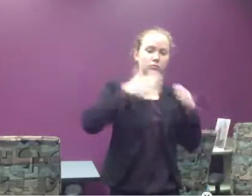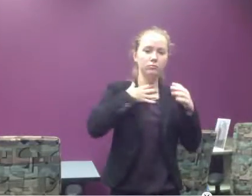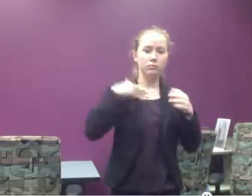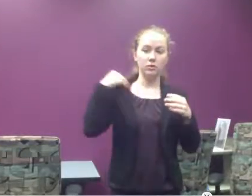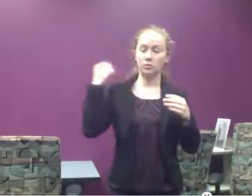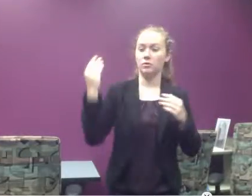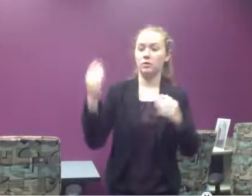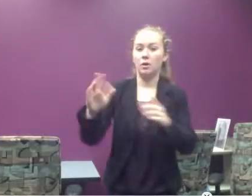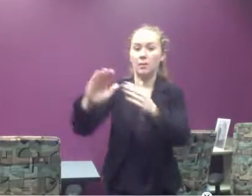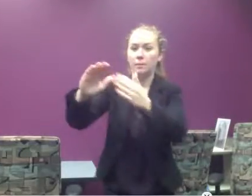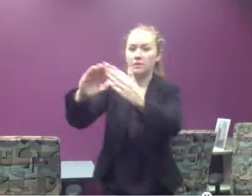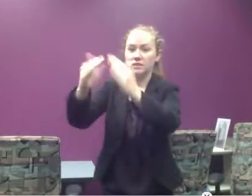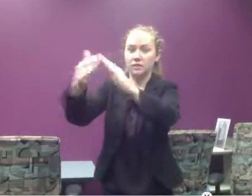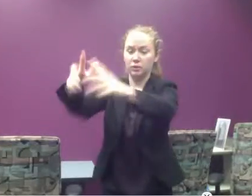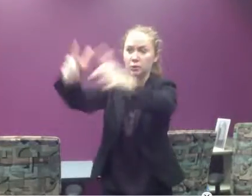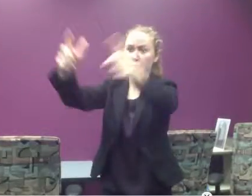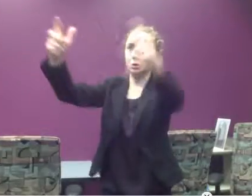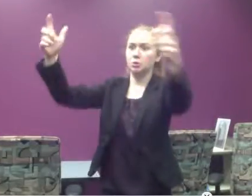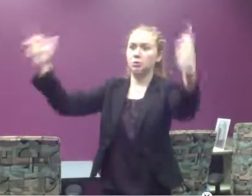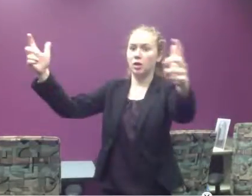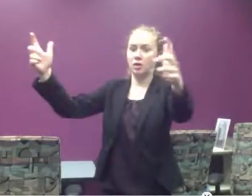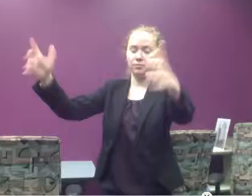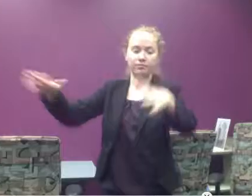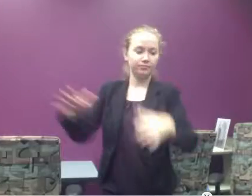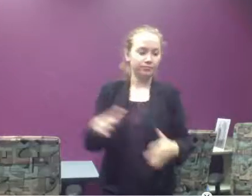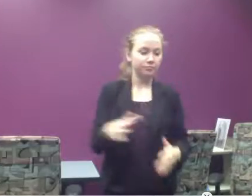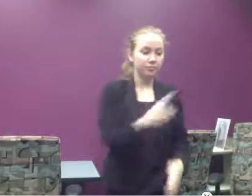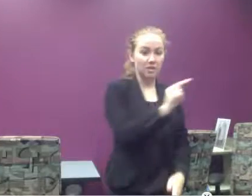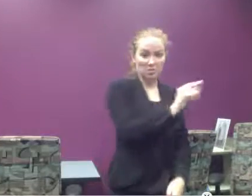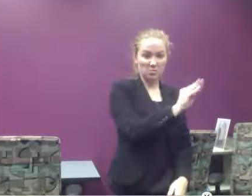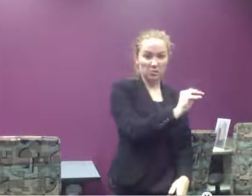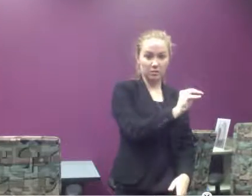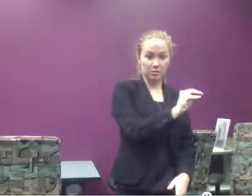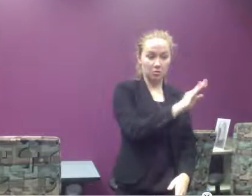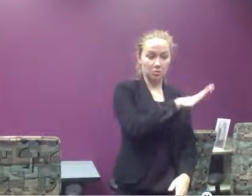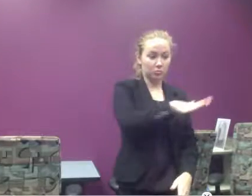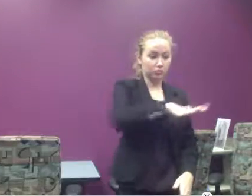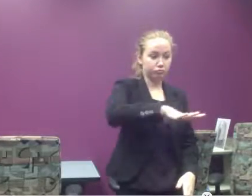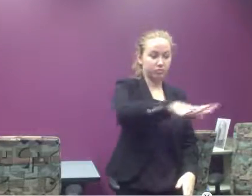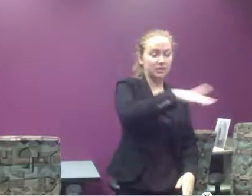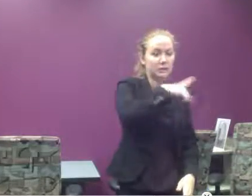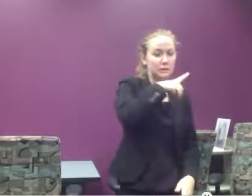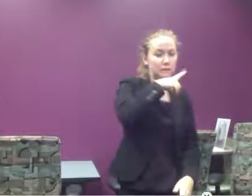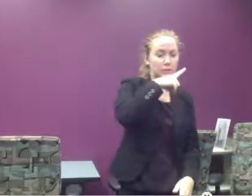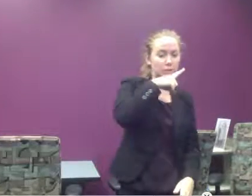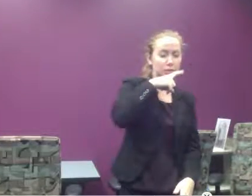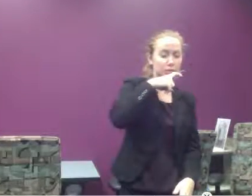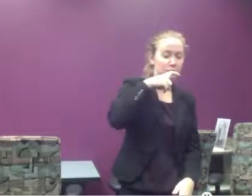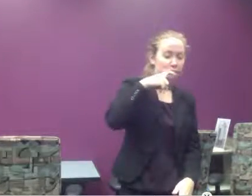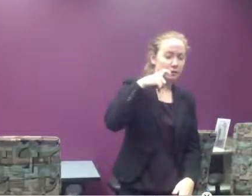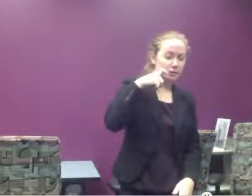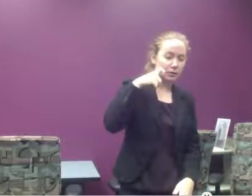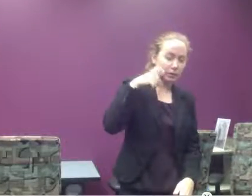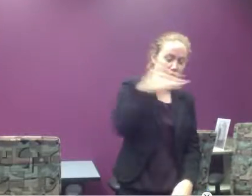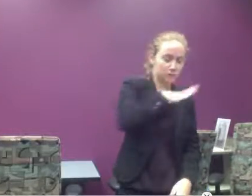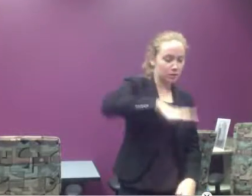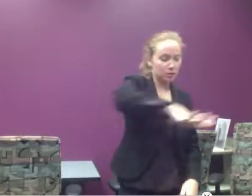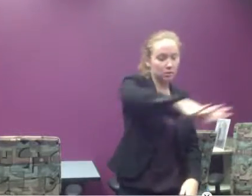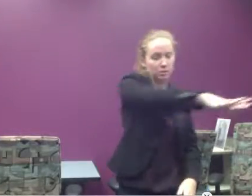She had two very different places that she lived. In New York, the city was very big, and in New Mexico, it was a very